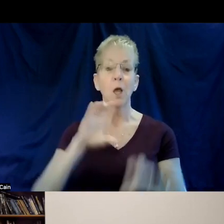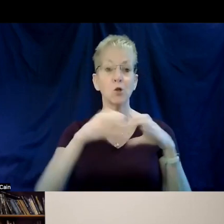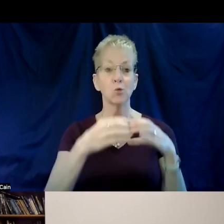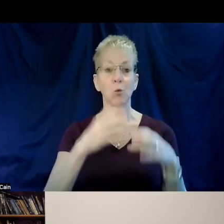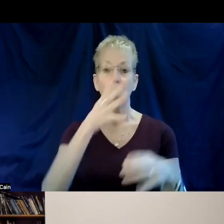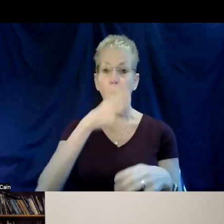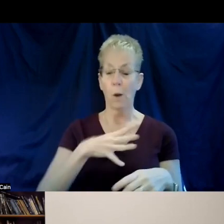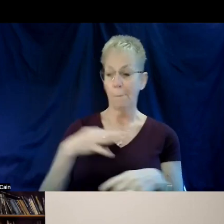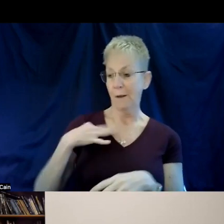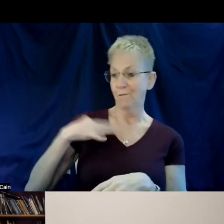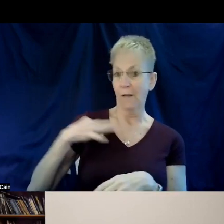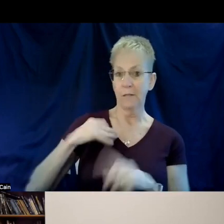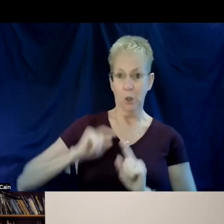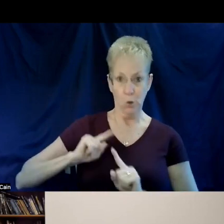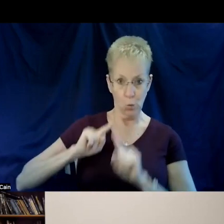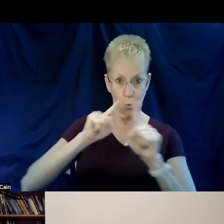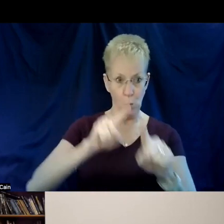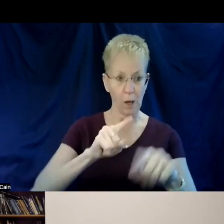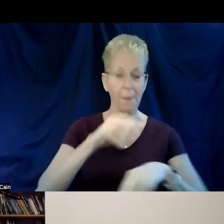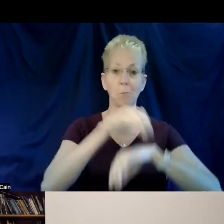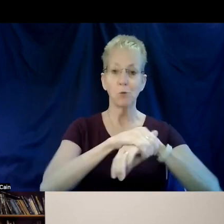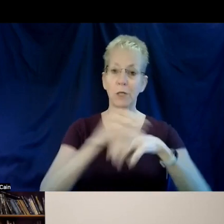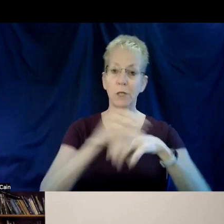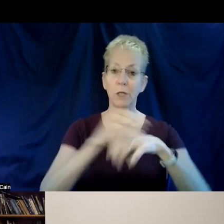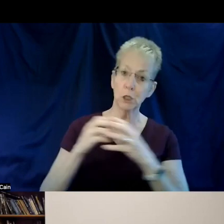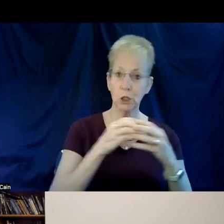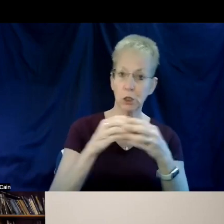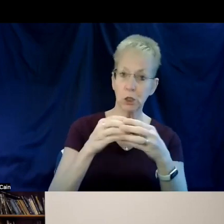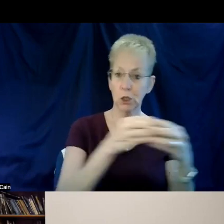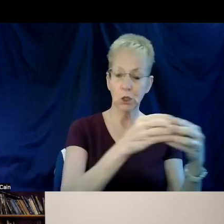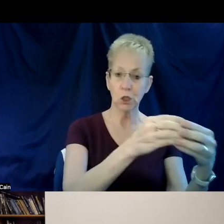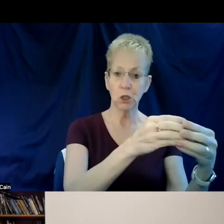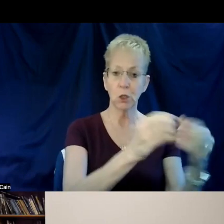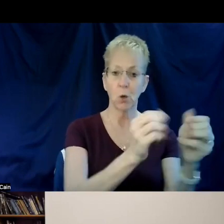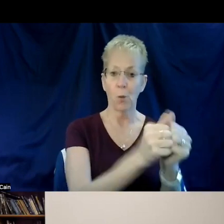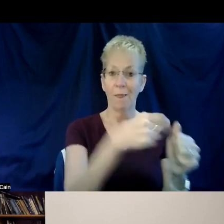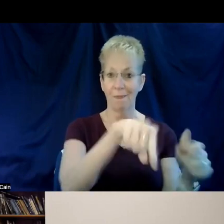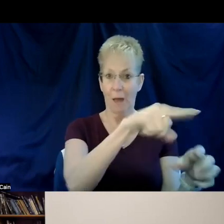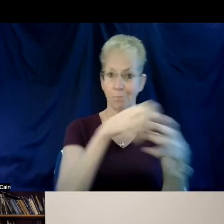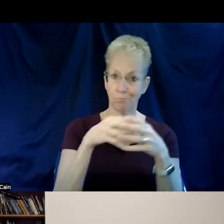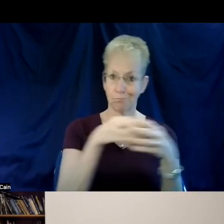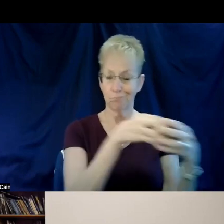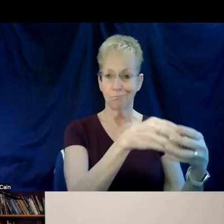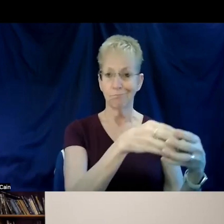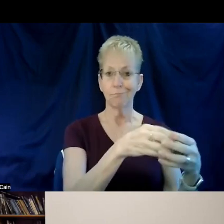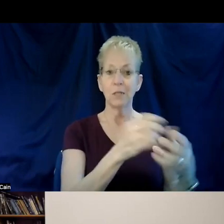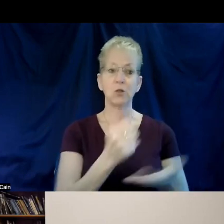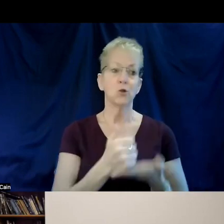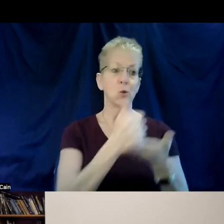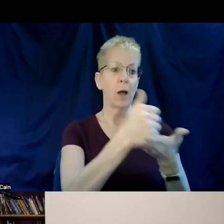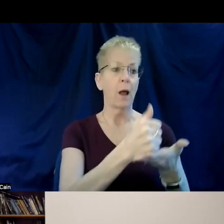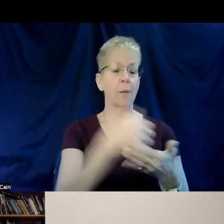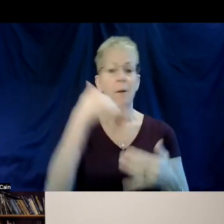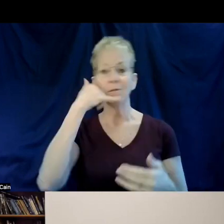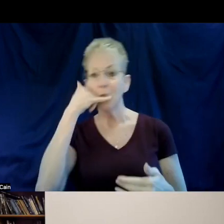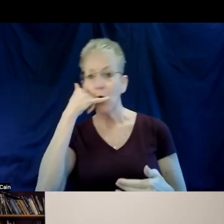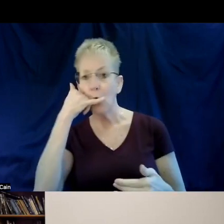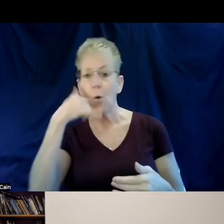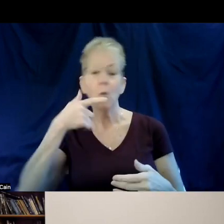who went with the British Expeditionary Force in the first part of the war to serve as switchboard operators,